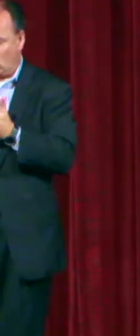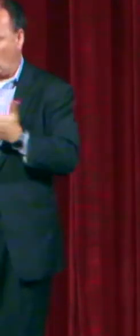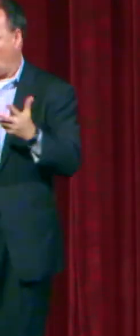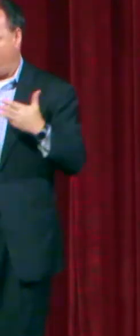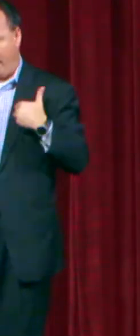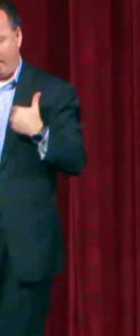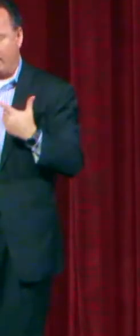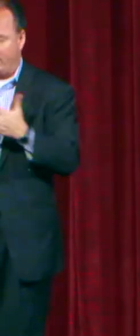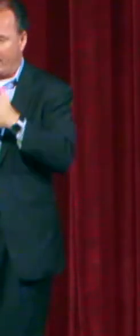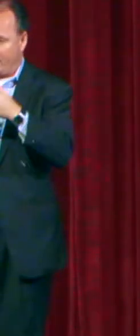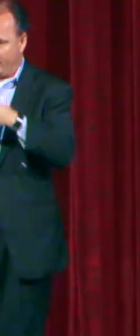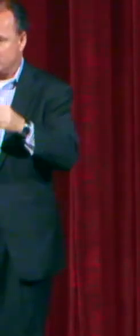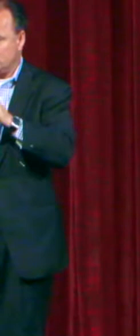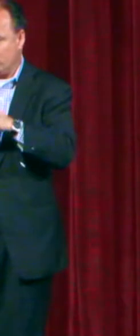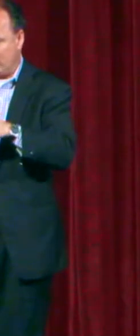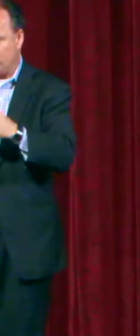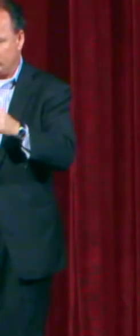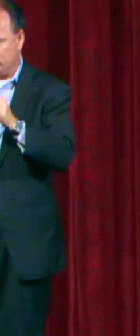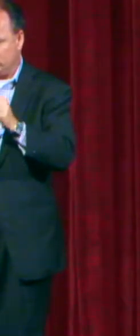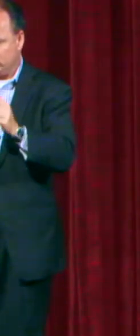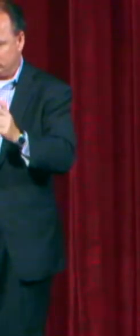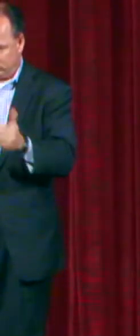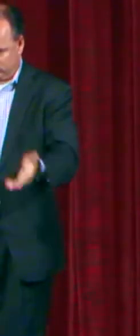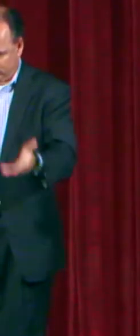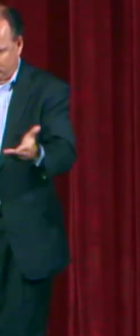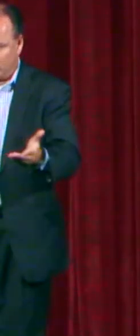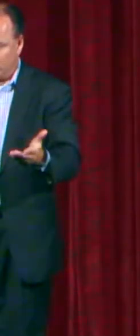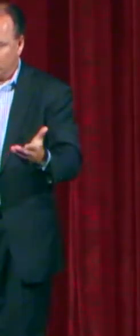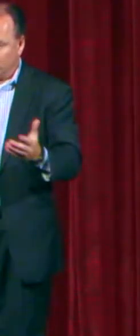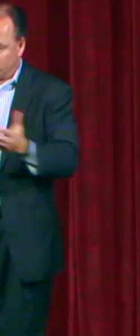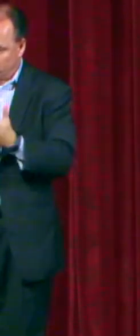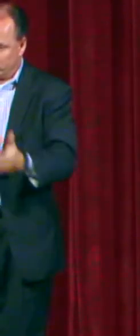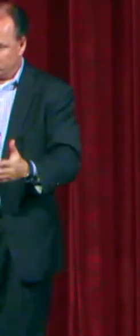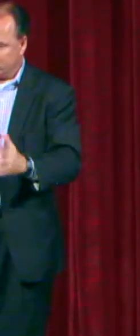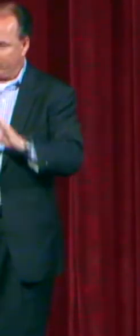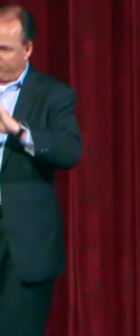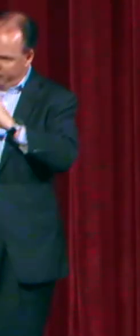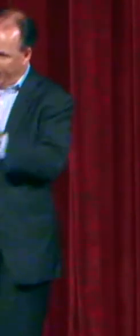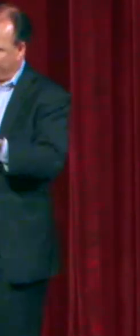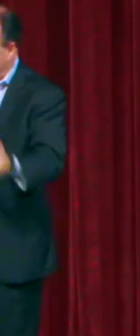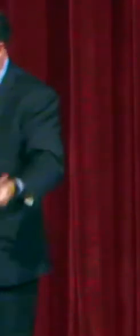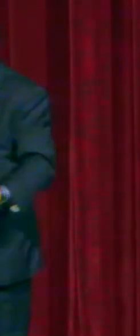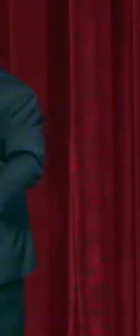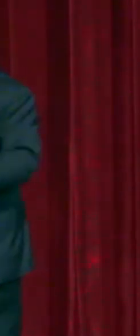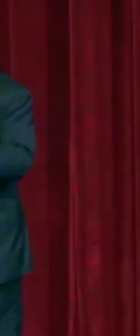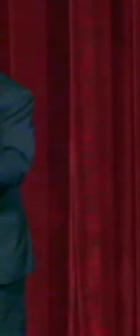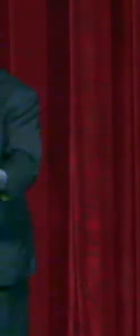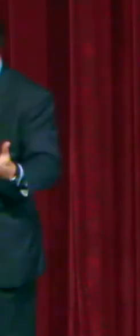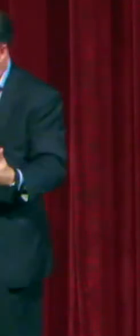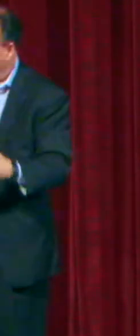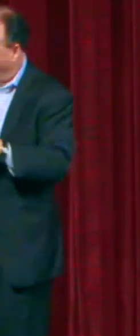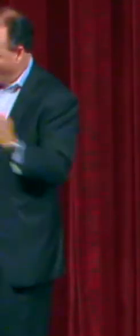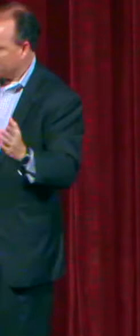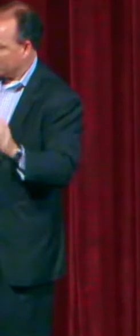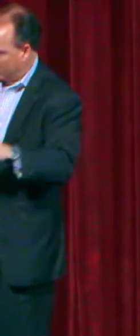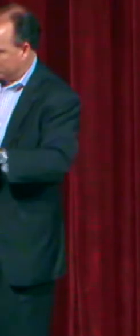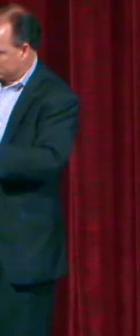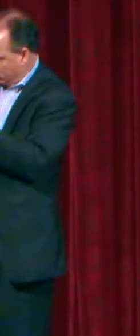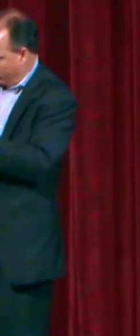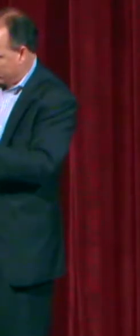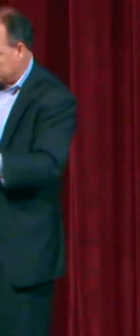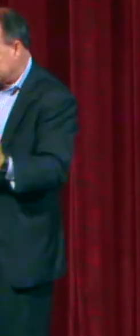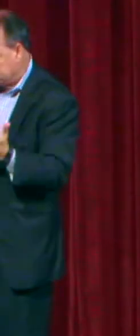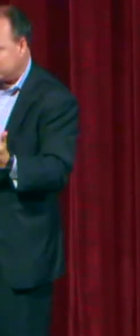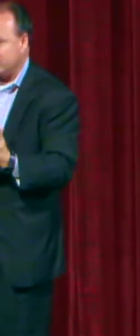and that message that they try to instill in students that it's that family and they're open to help them and support them if they need